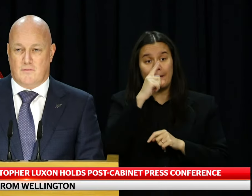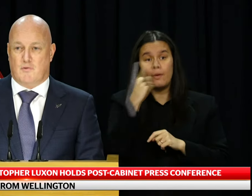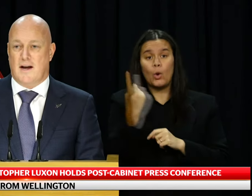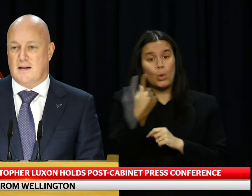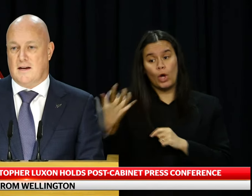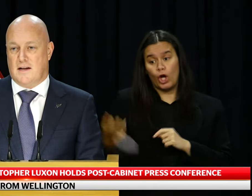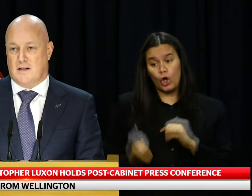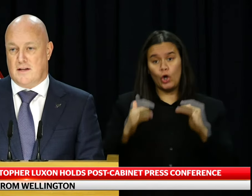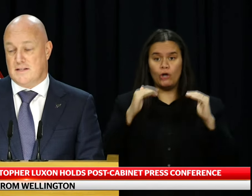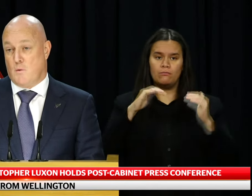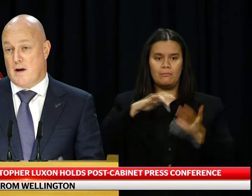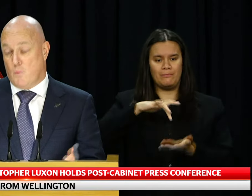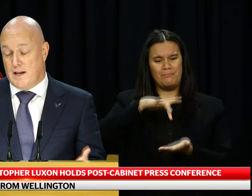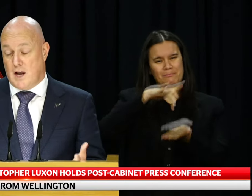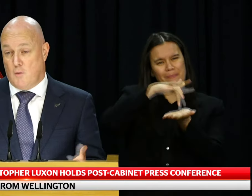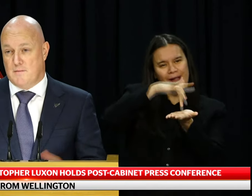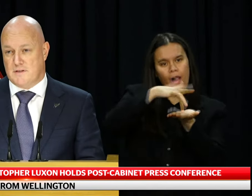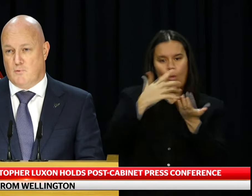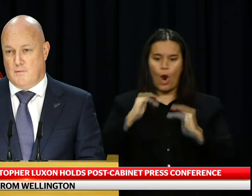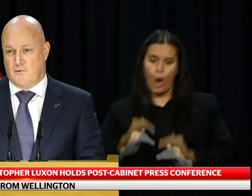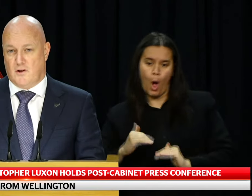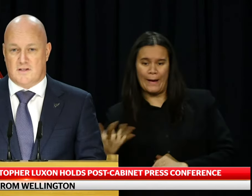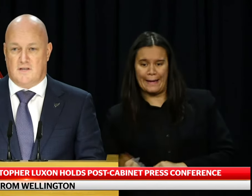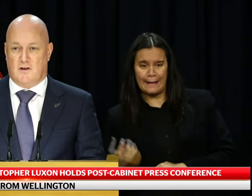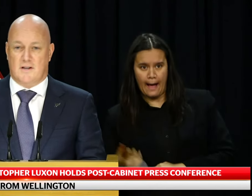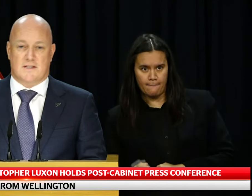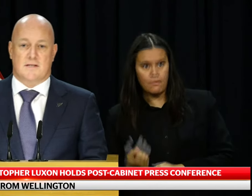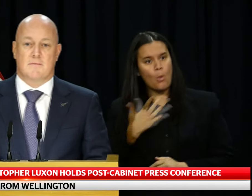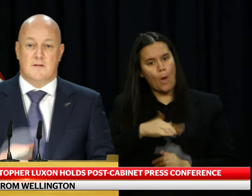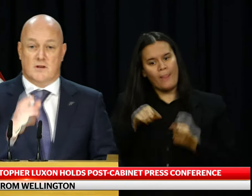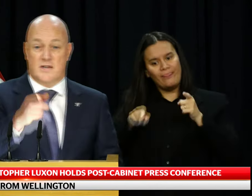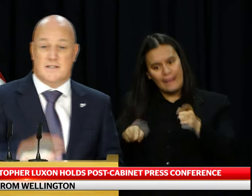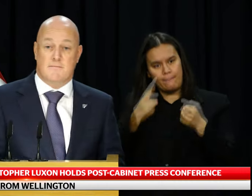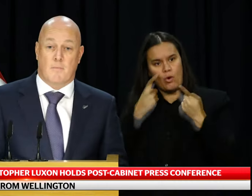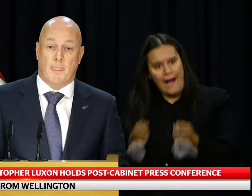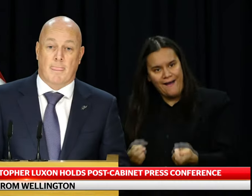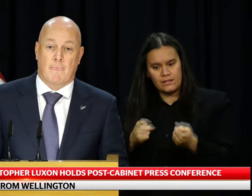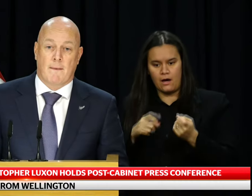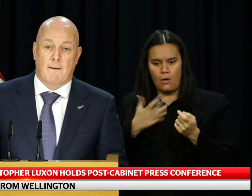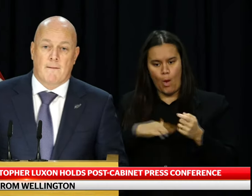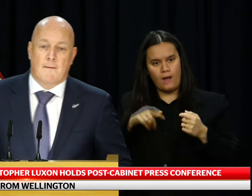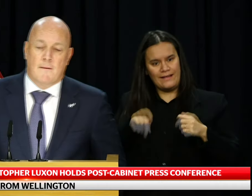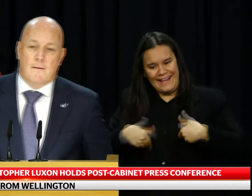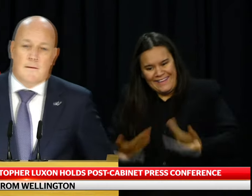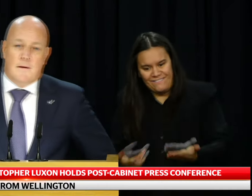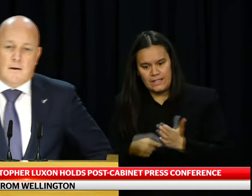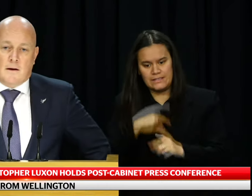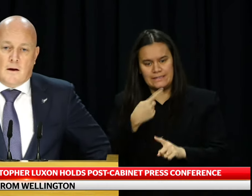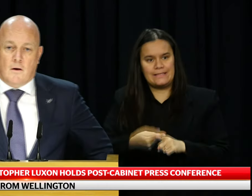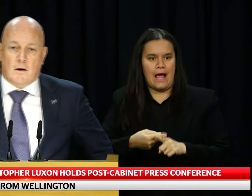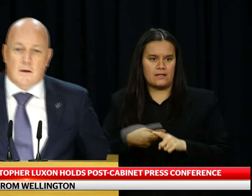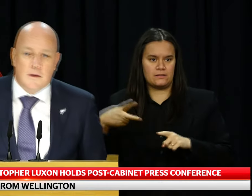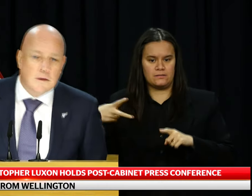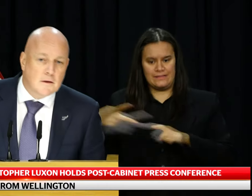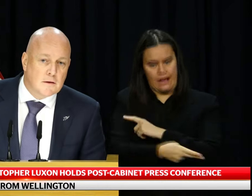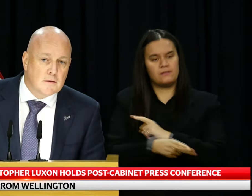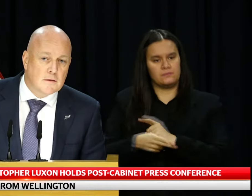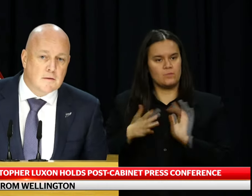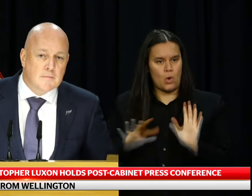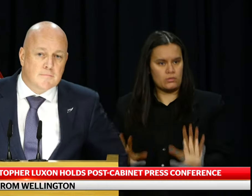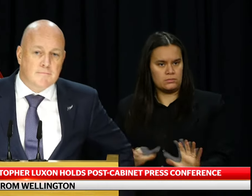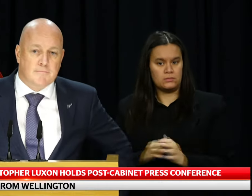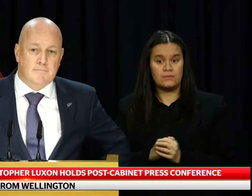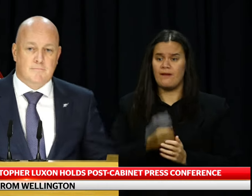actually deserve a break, and actually that's their way we can help them, support them through the cost of living crisis. Off on what you said. You said New Zealanders will see the tax